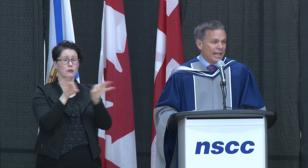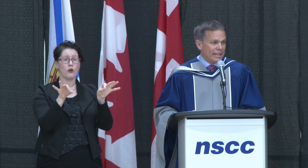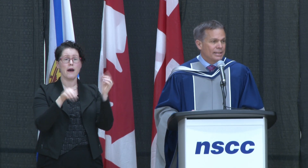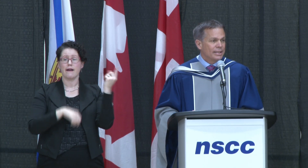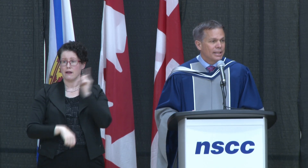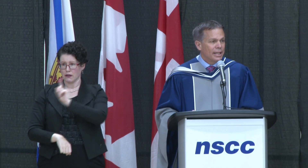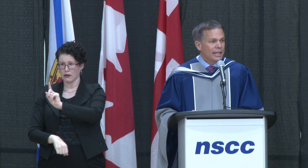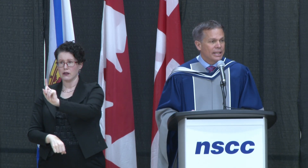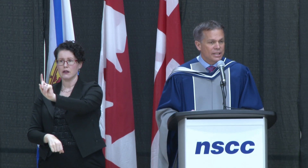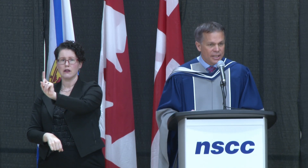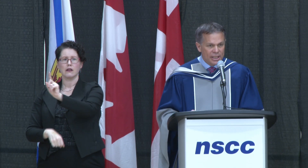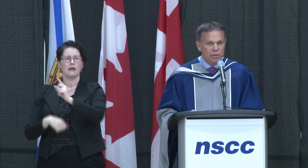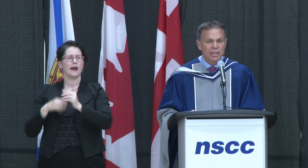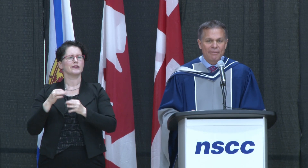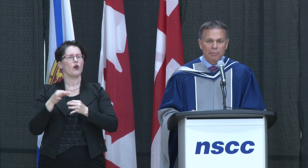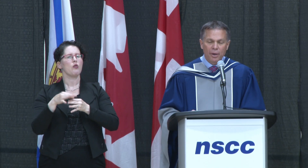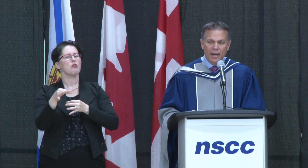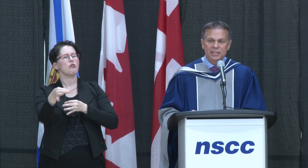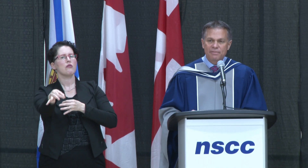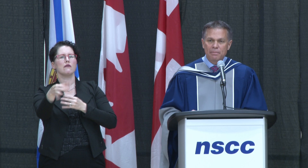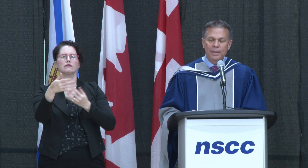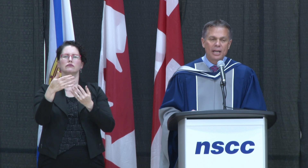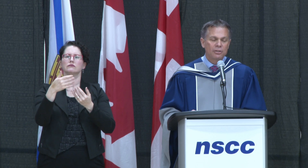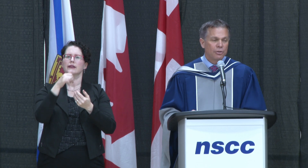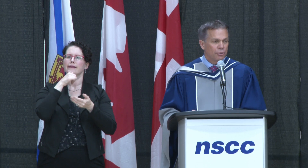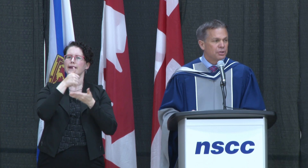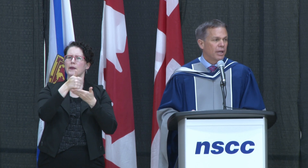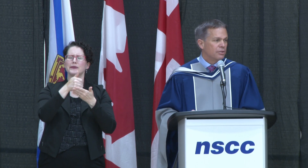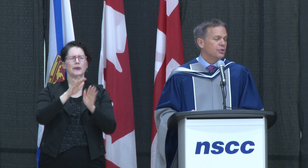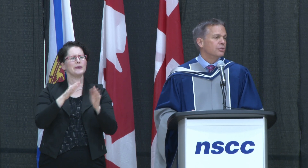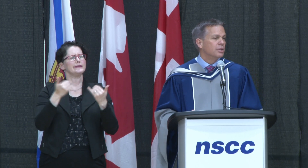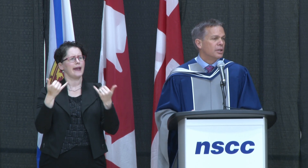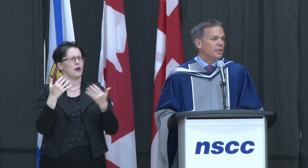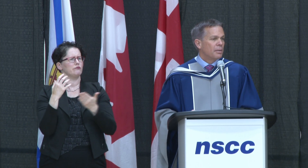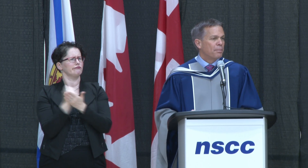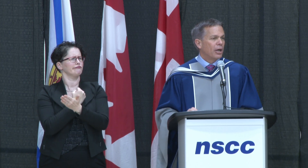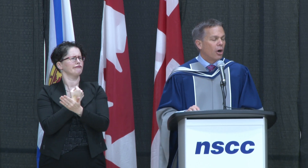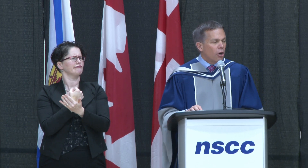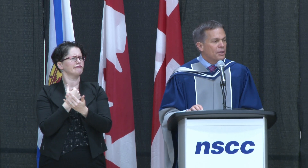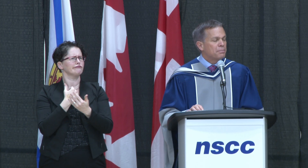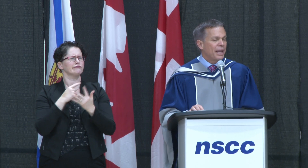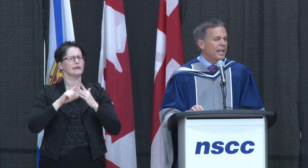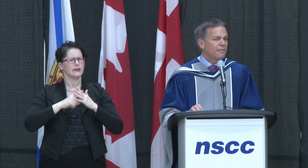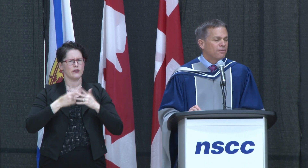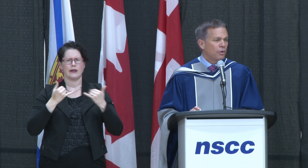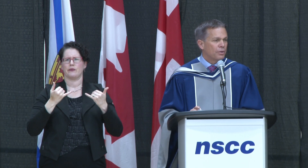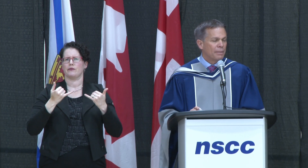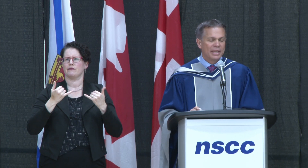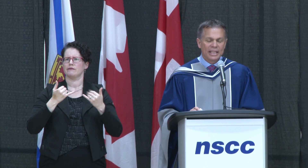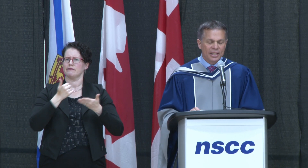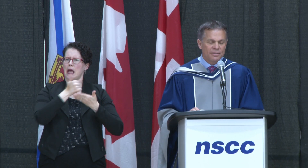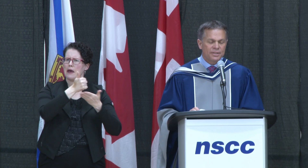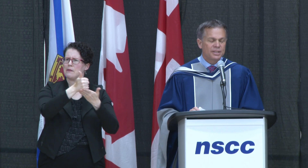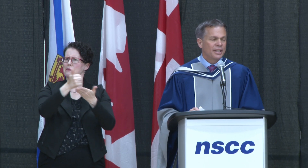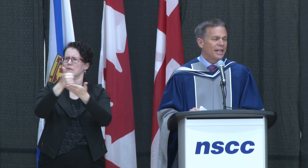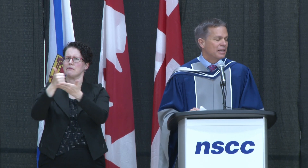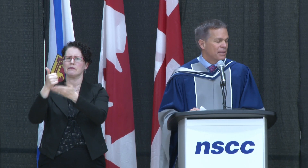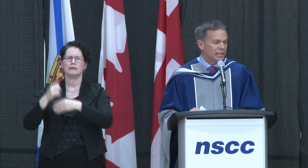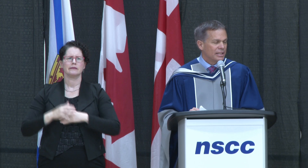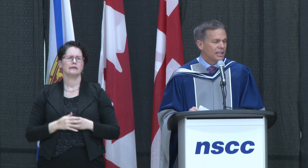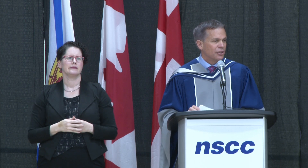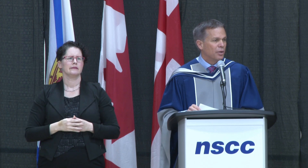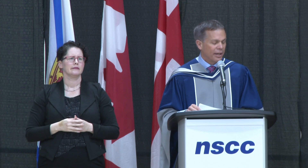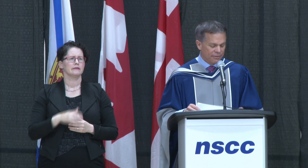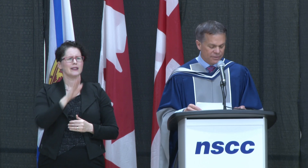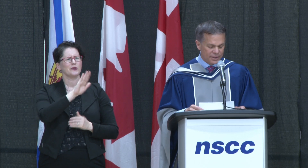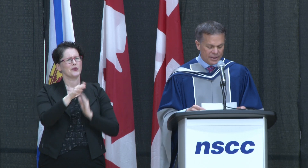Start today and continue to have a positive impact on those around you by always paying forward the many gifts and